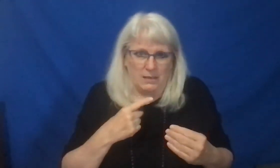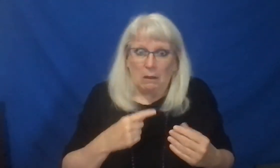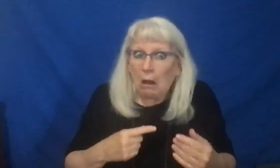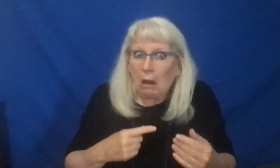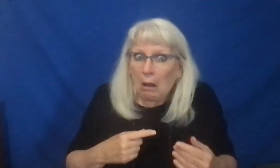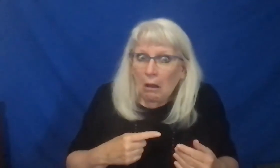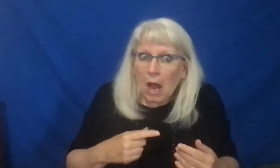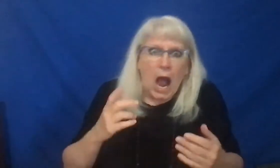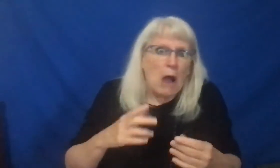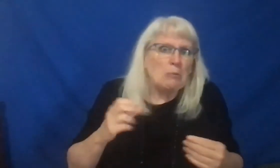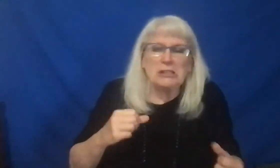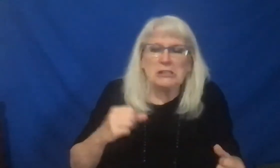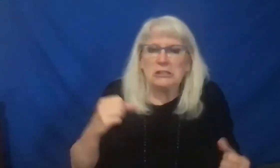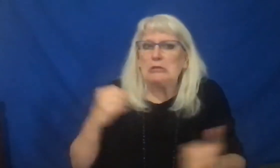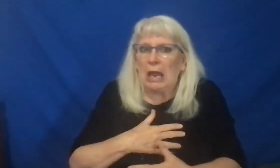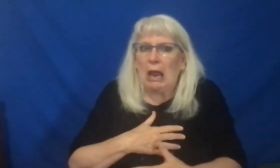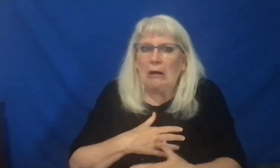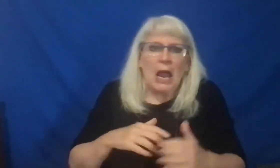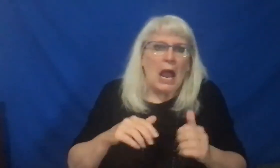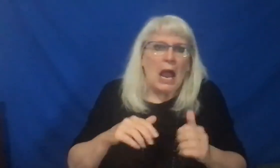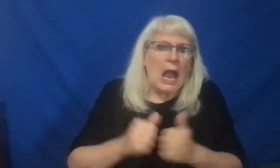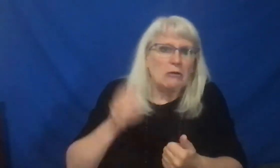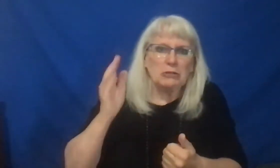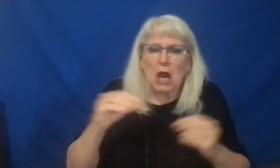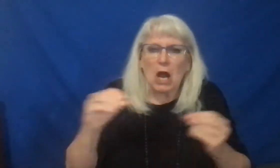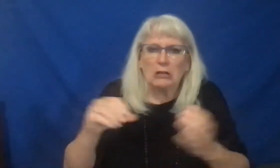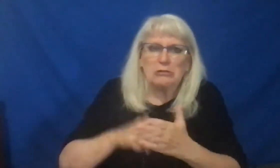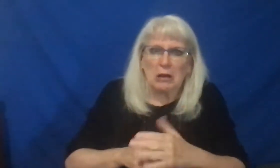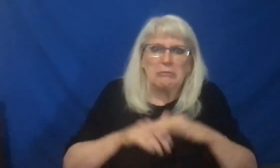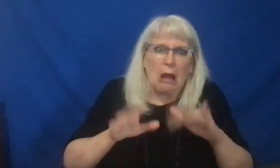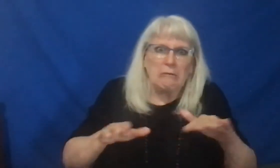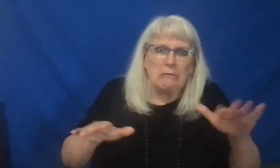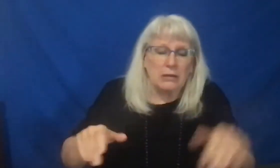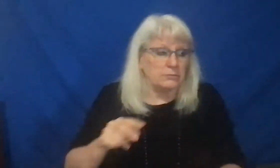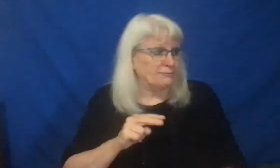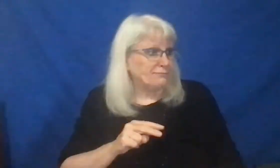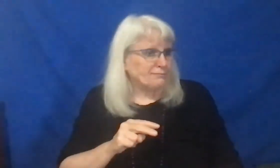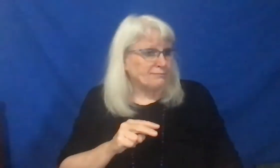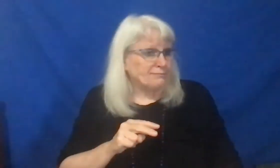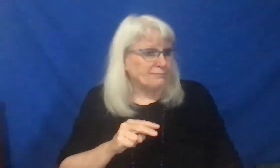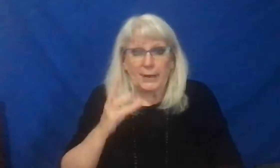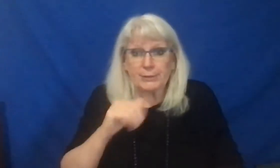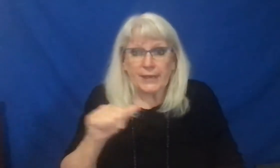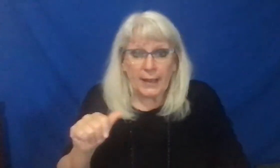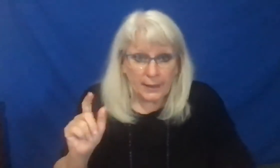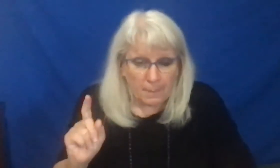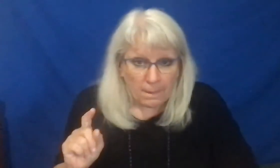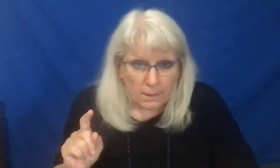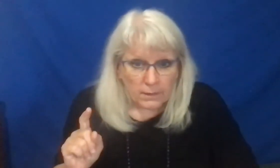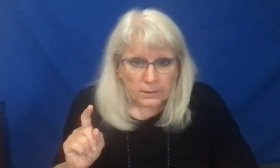be so terrified. How could you do that? And it's like, my experience in Alcoholics Anonymous is that it's